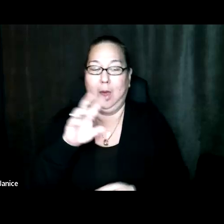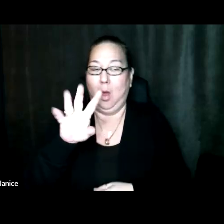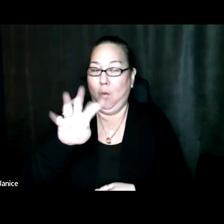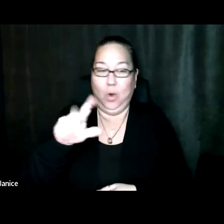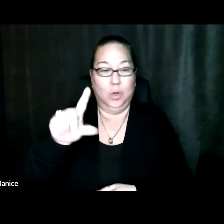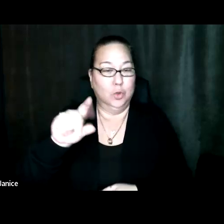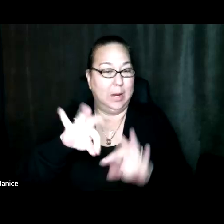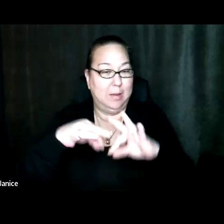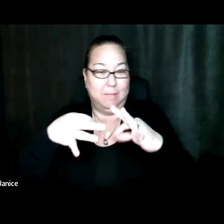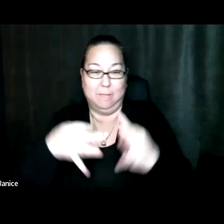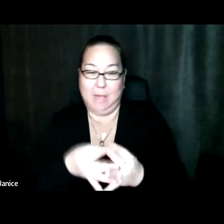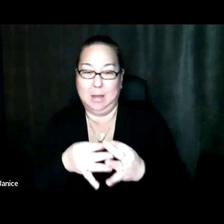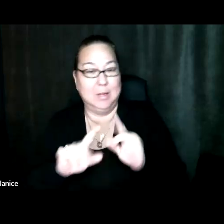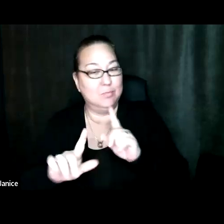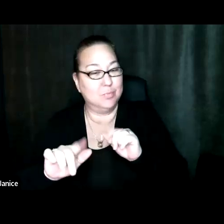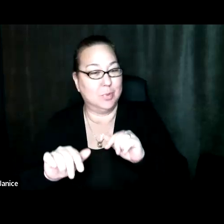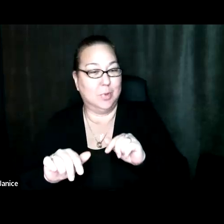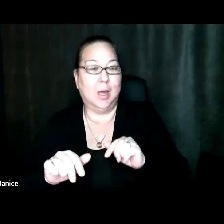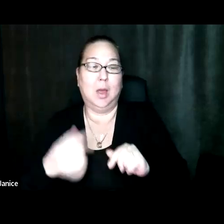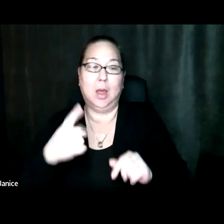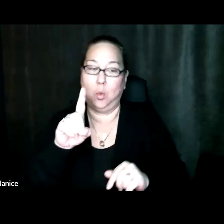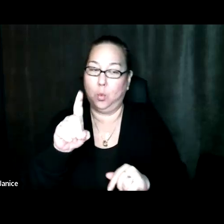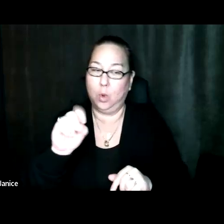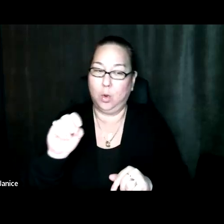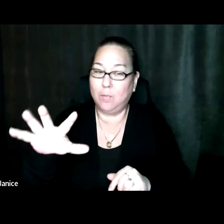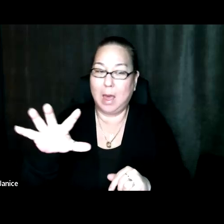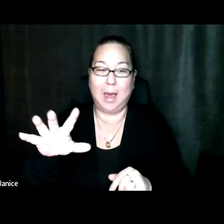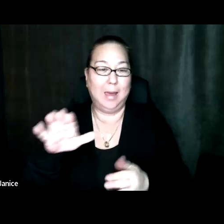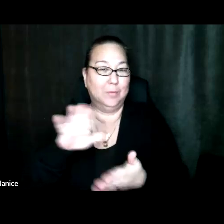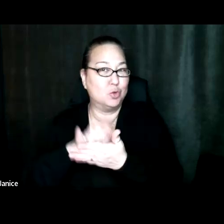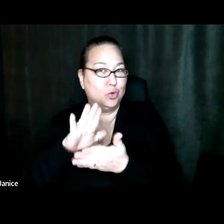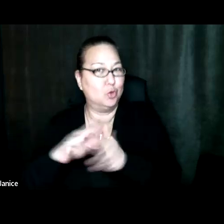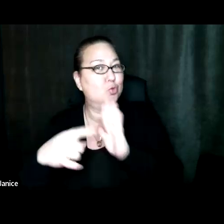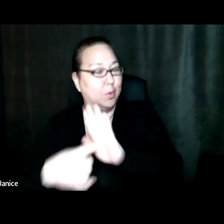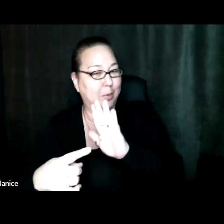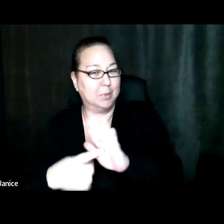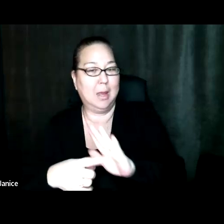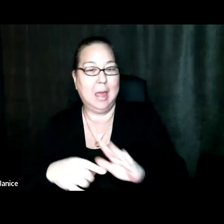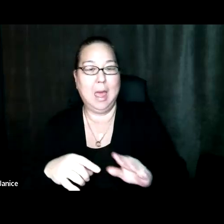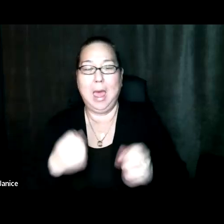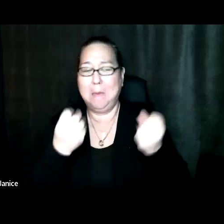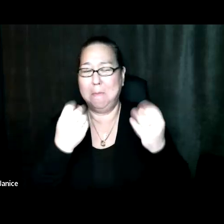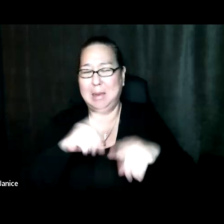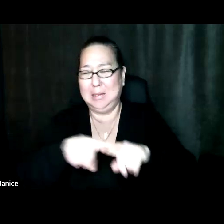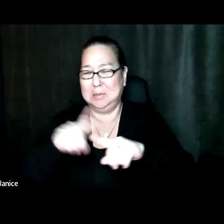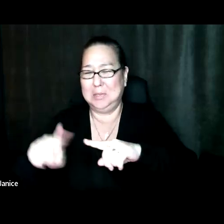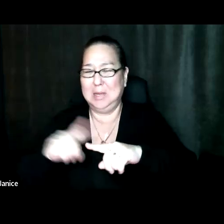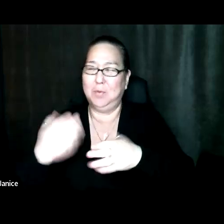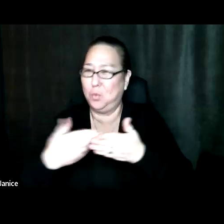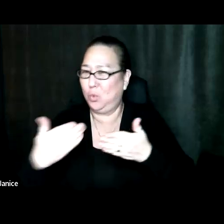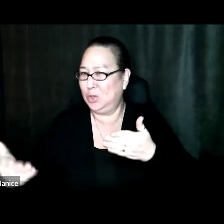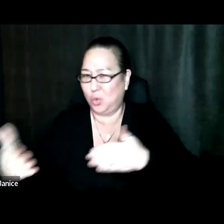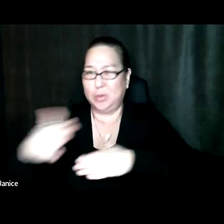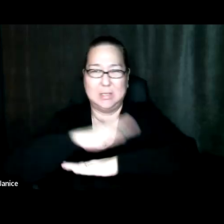of the BPS schools represented, along with many other additional community resource tables. Families received a list of